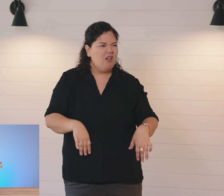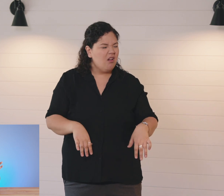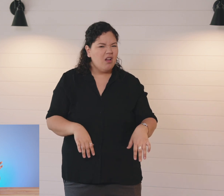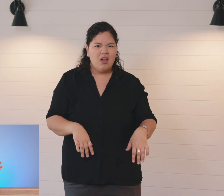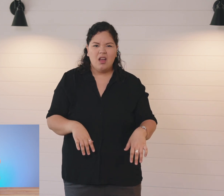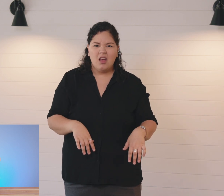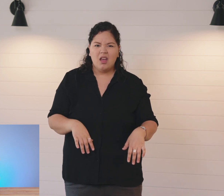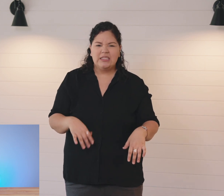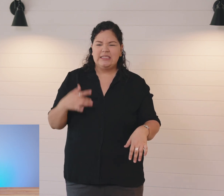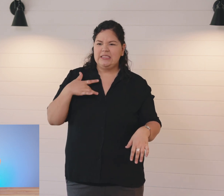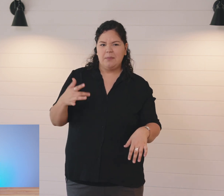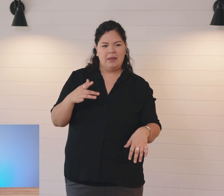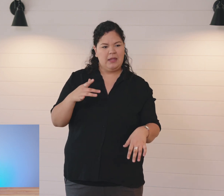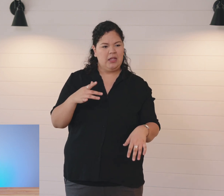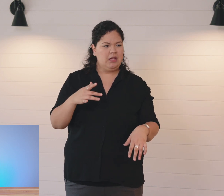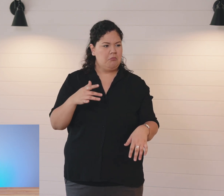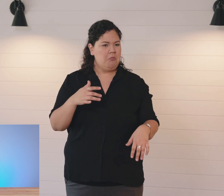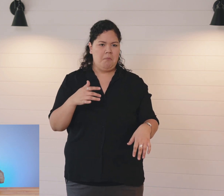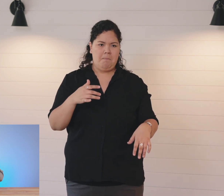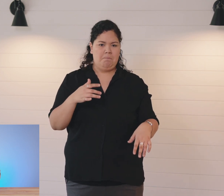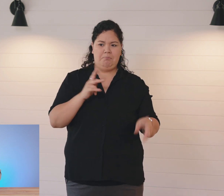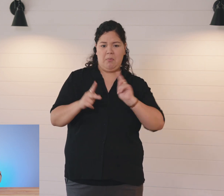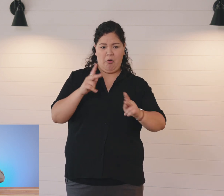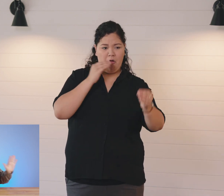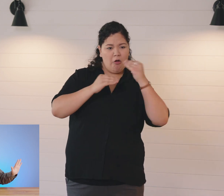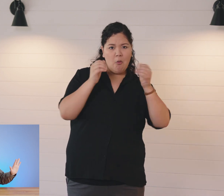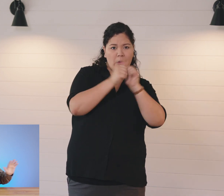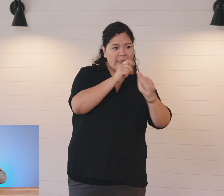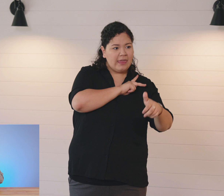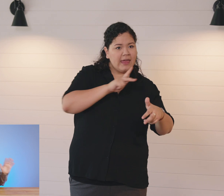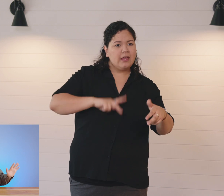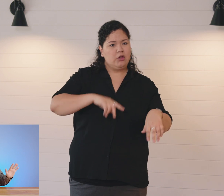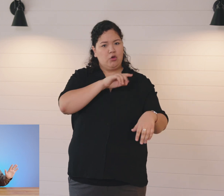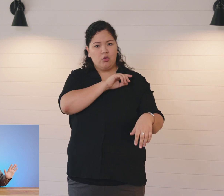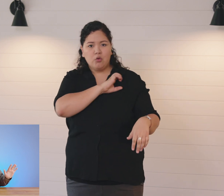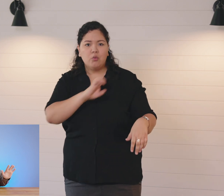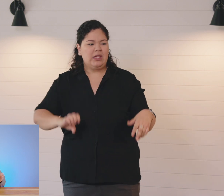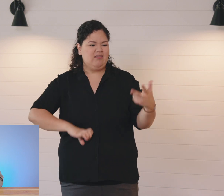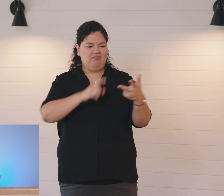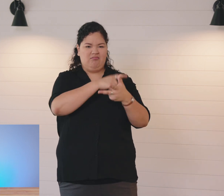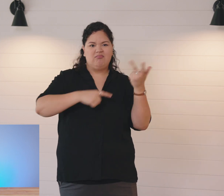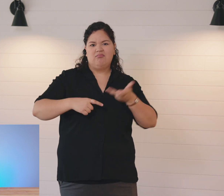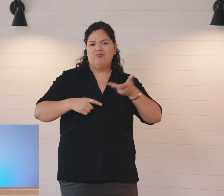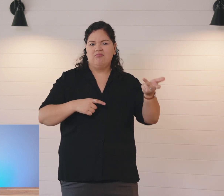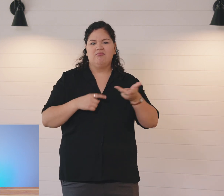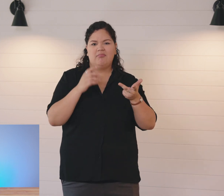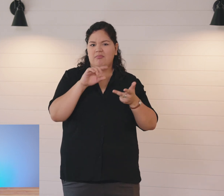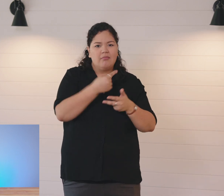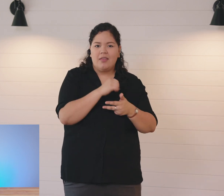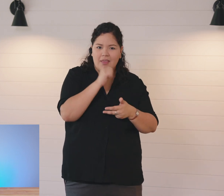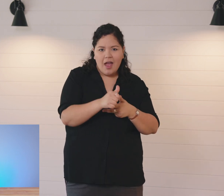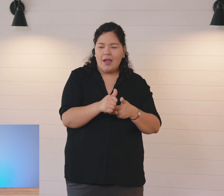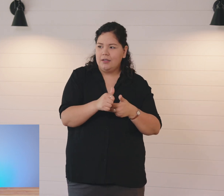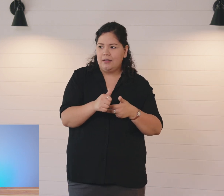meal with just the king and the queen? Like, he can ask anyone in all of Persia to come and